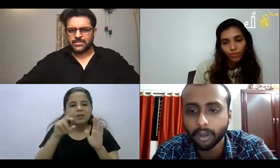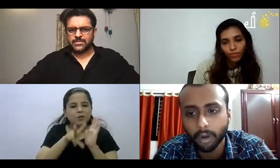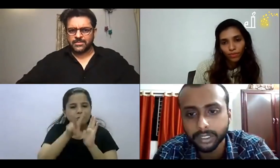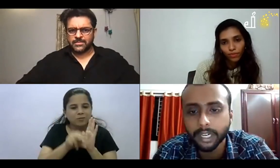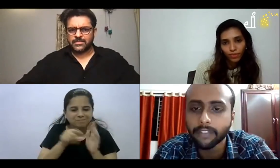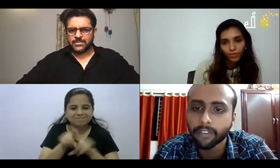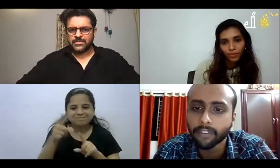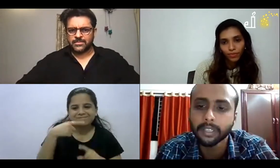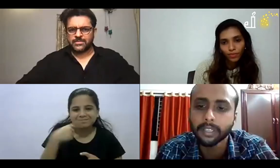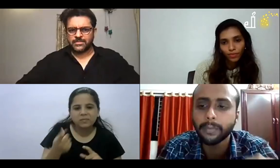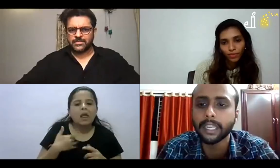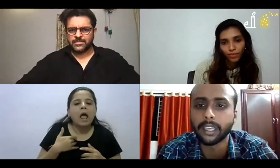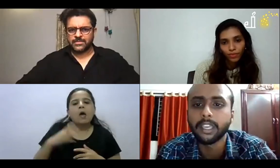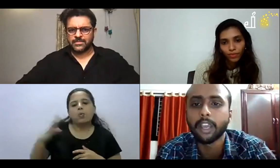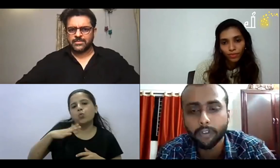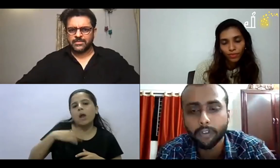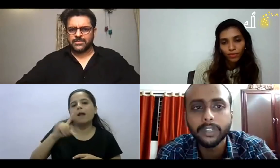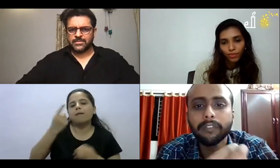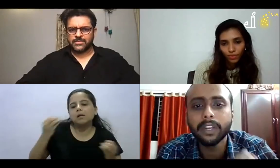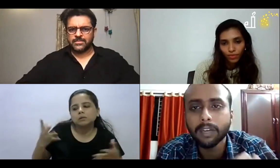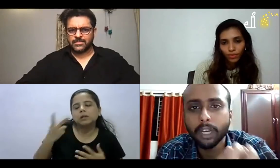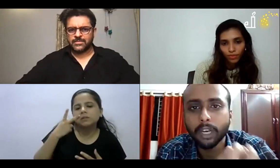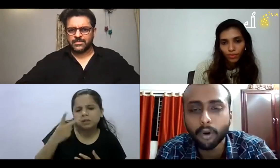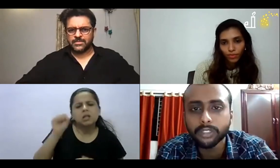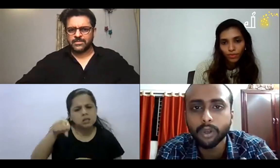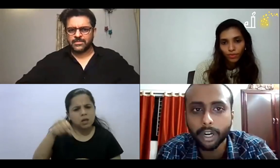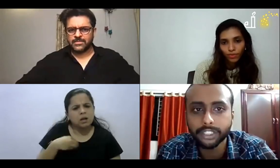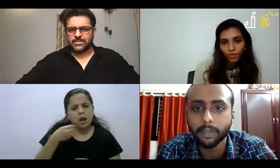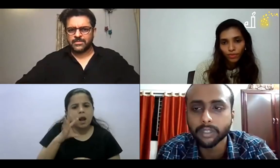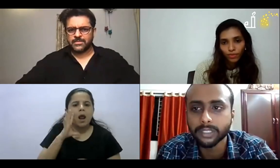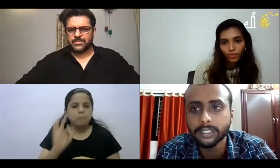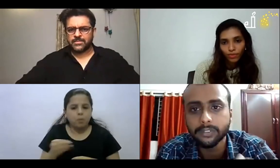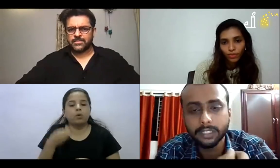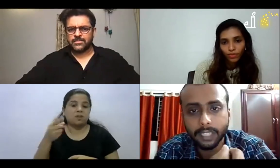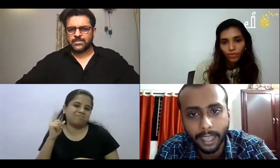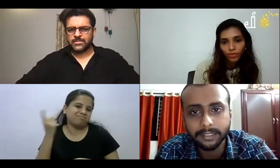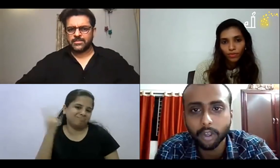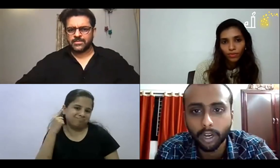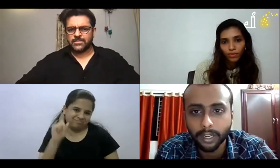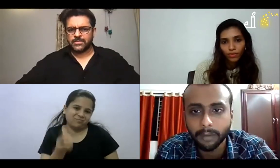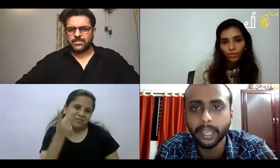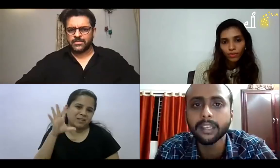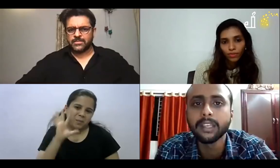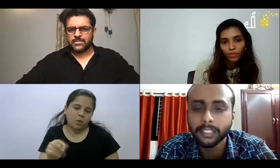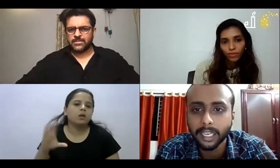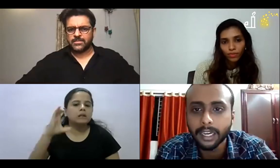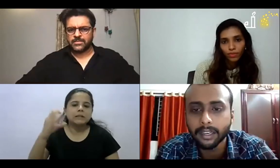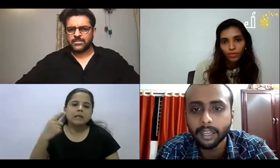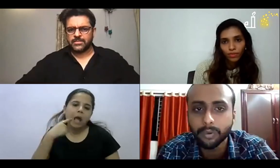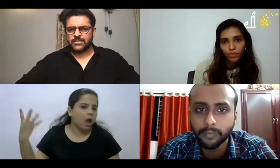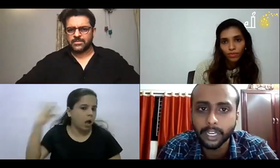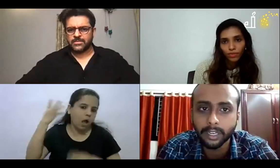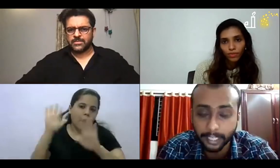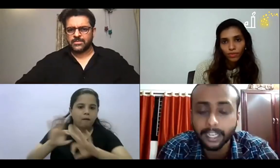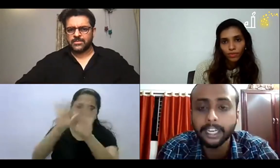been concentrating from the beginning. Of course, we'll give a little more importance to audition, because since the child has a cochlear implant, the child